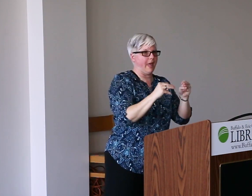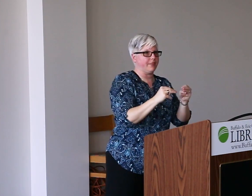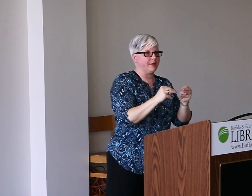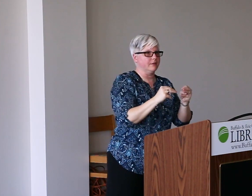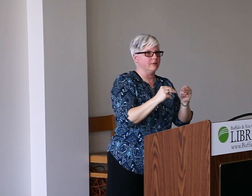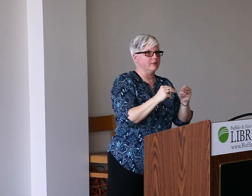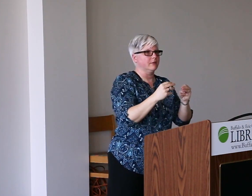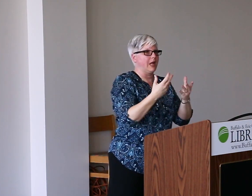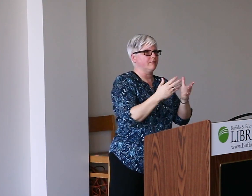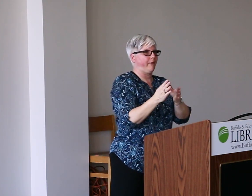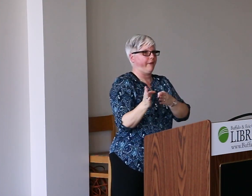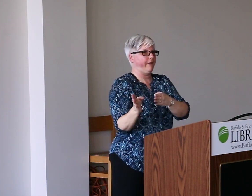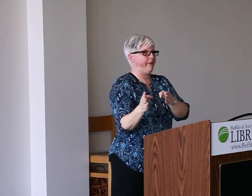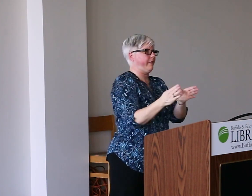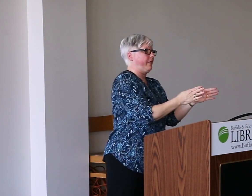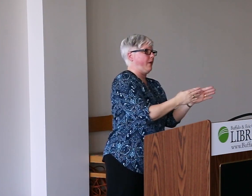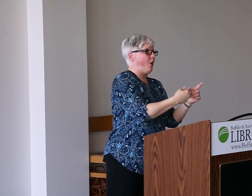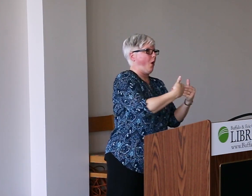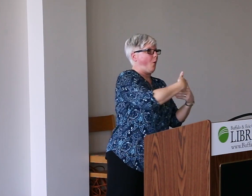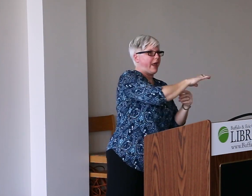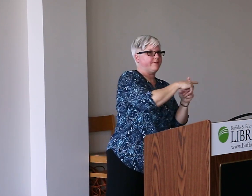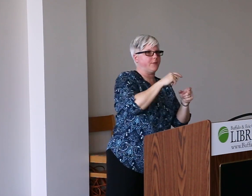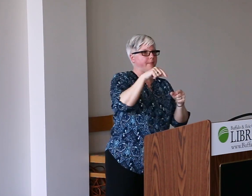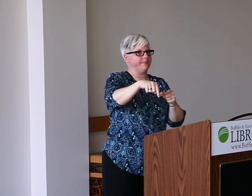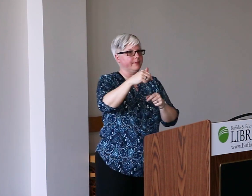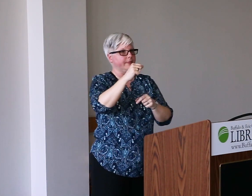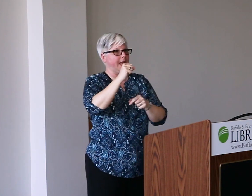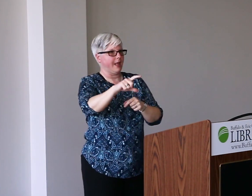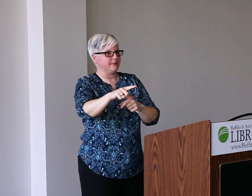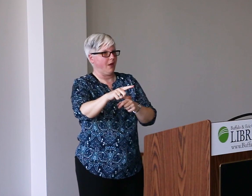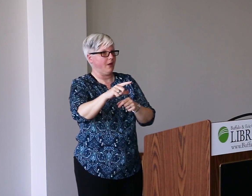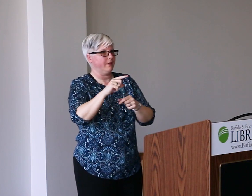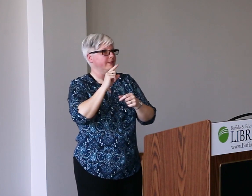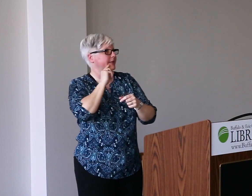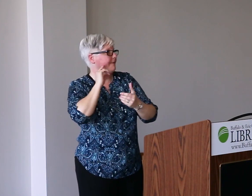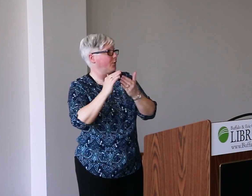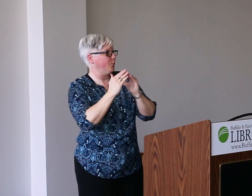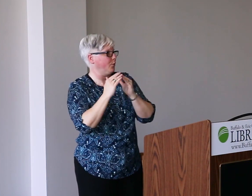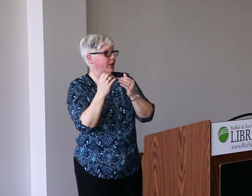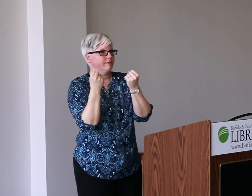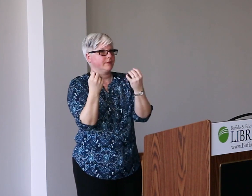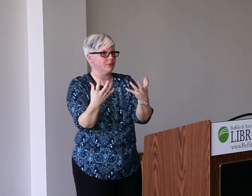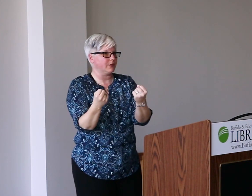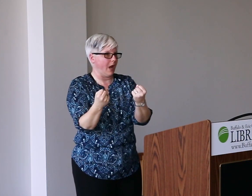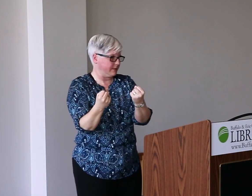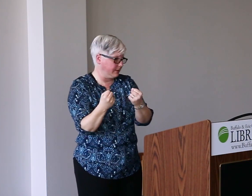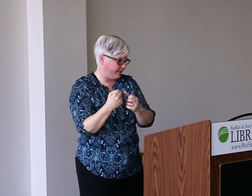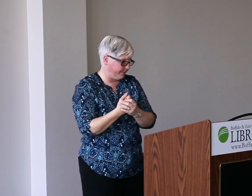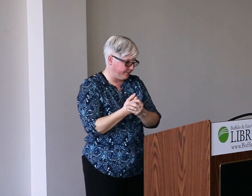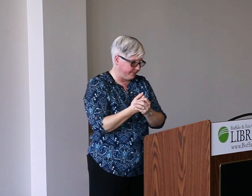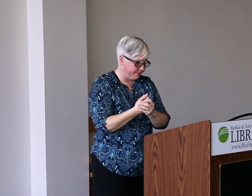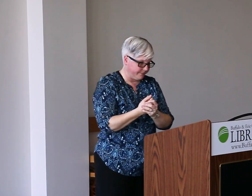aids, and the oral method. They're trying to shift away from ASL and the deaf community.